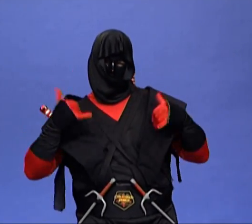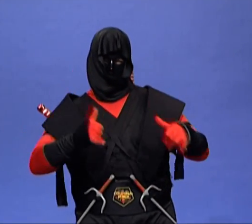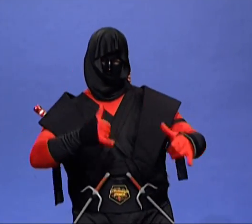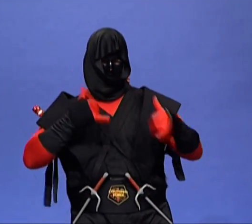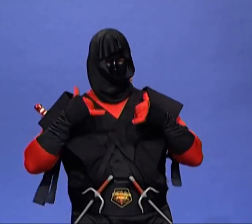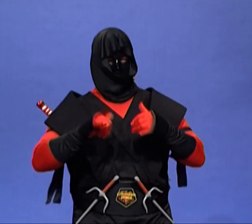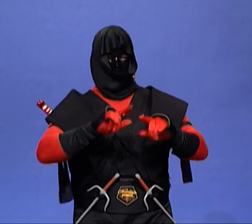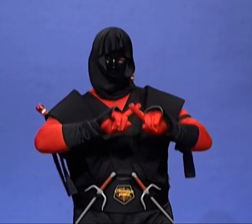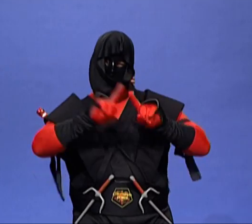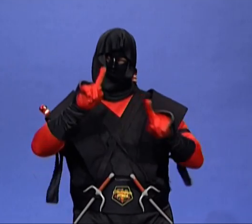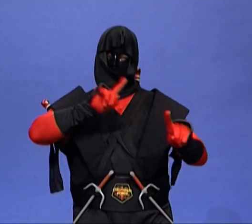and another.